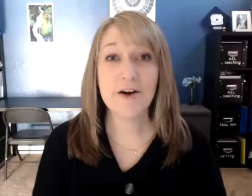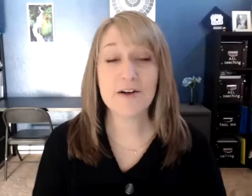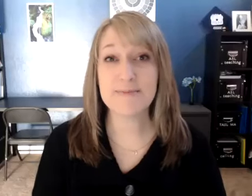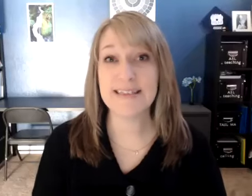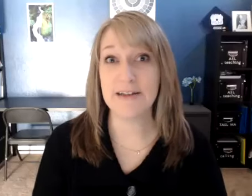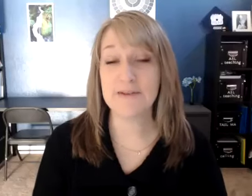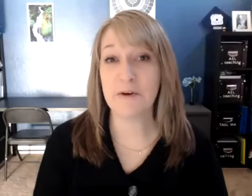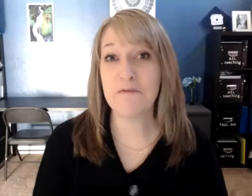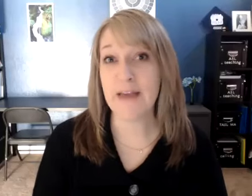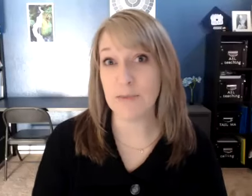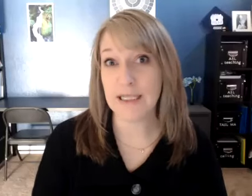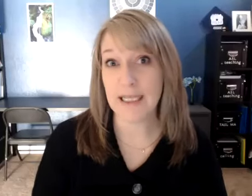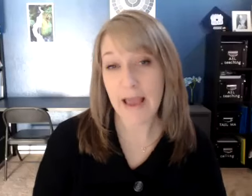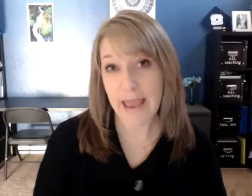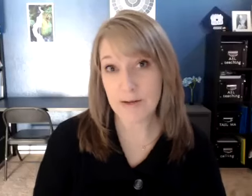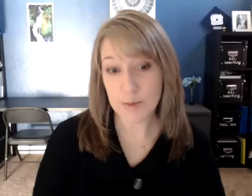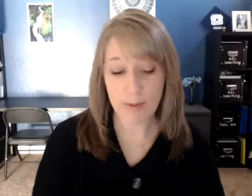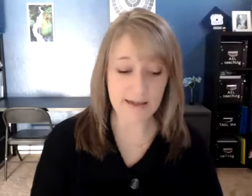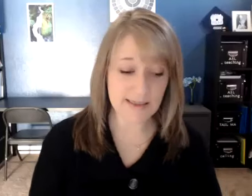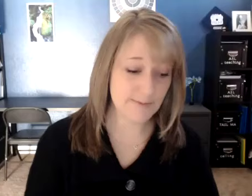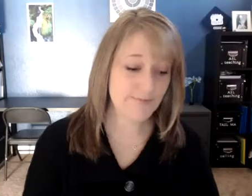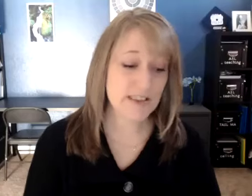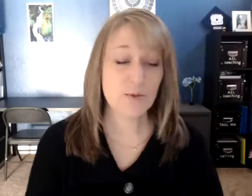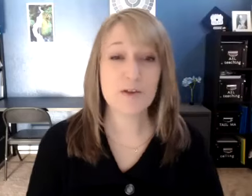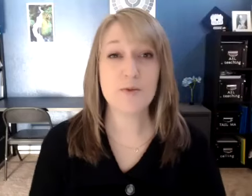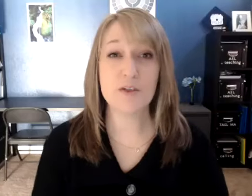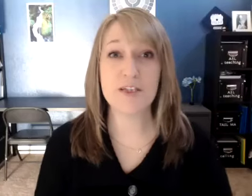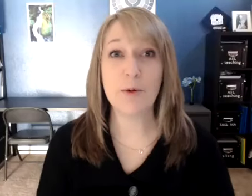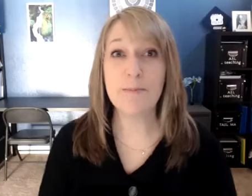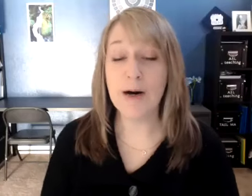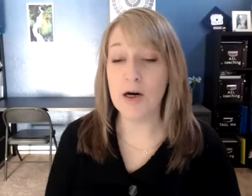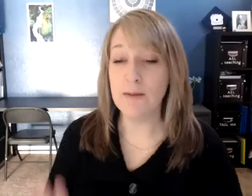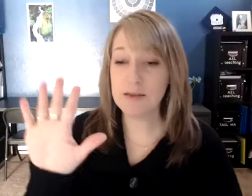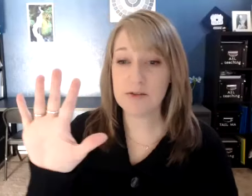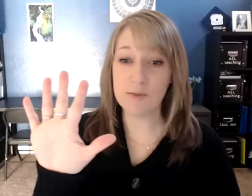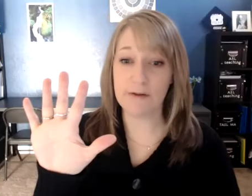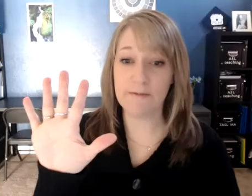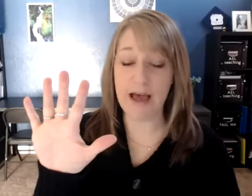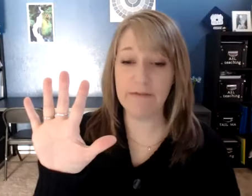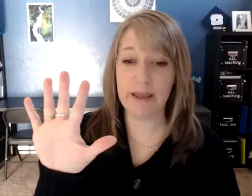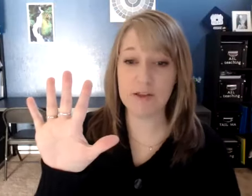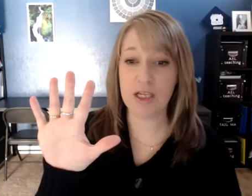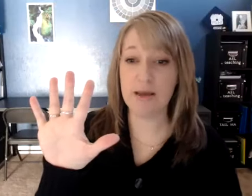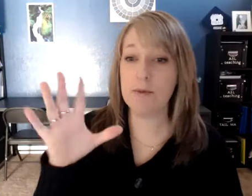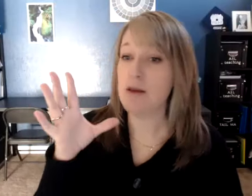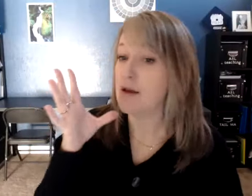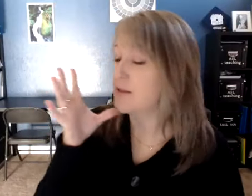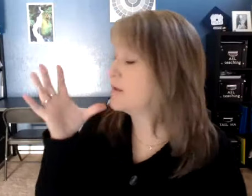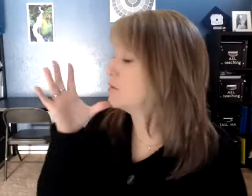Here are some signs for family and pets. We'll start with mom. So you want a 5 hand shape, and then you're